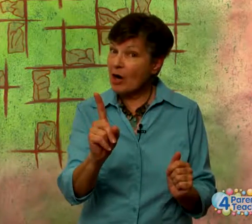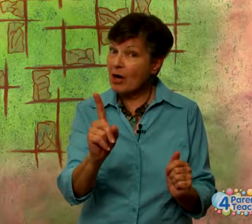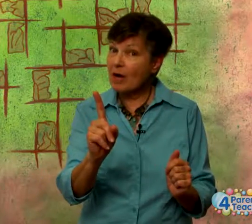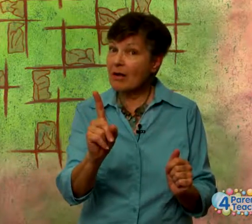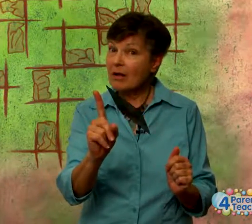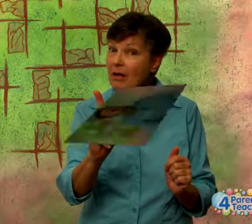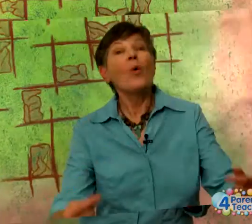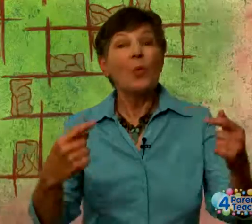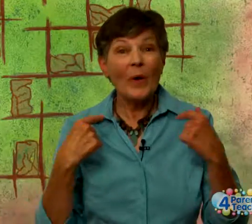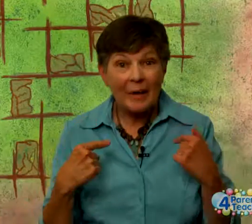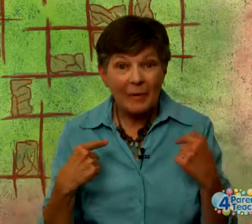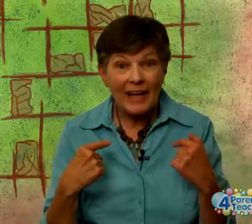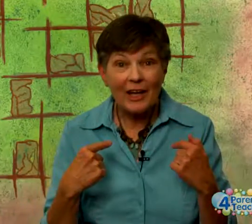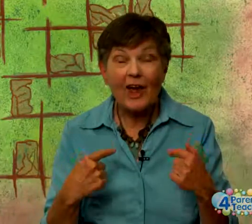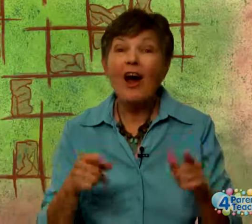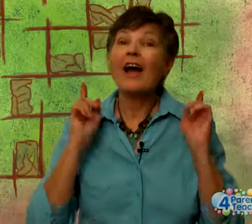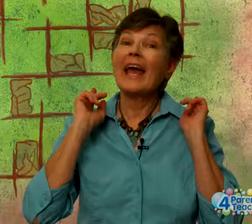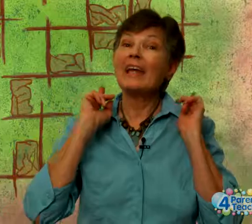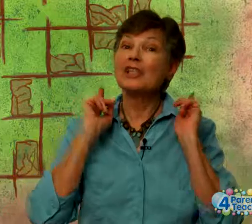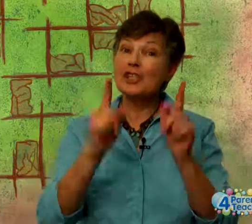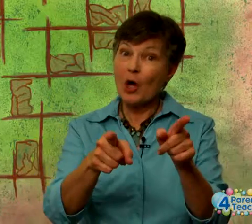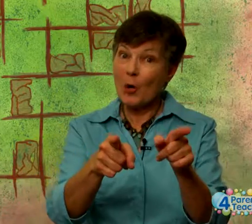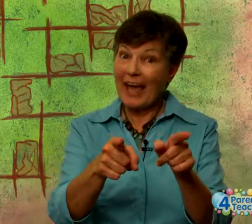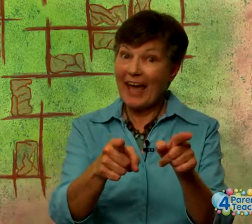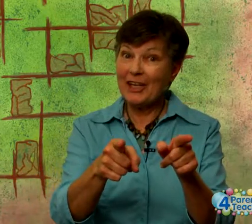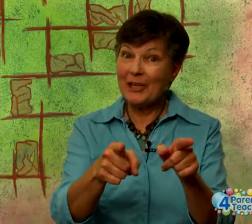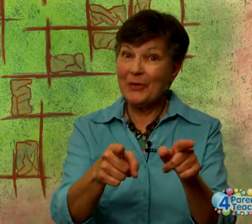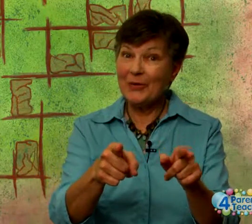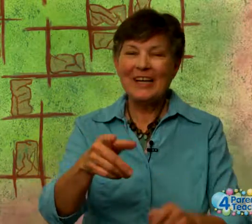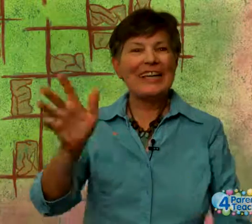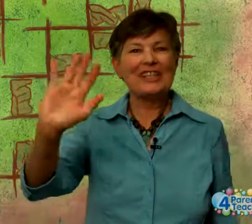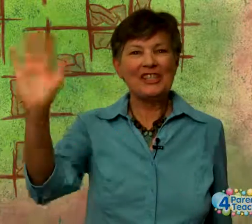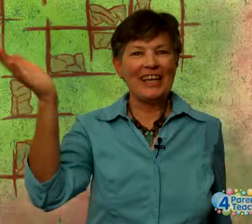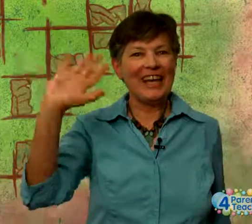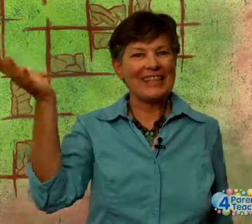remember, we play along and so can you. See you next